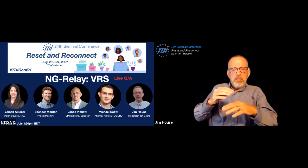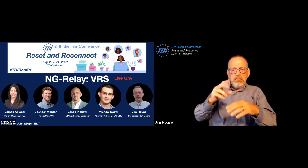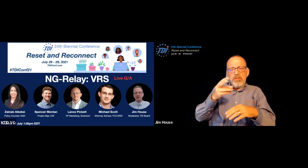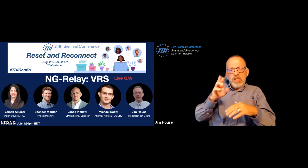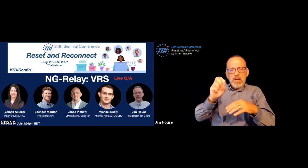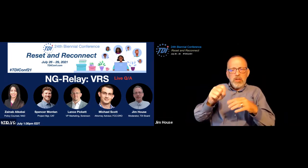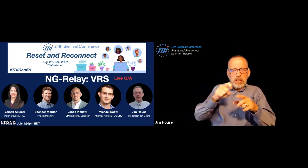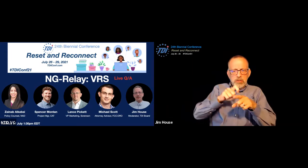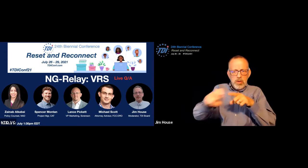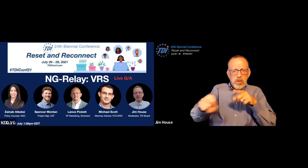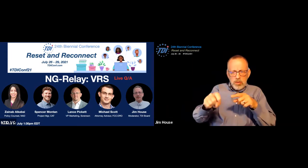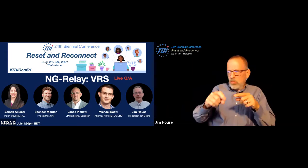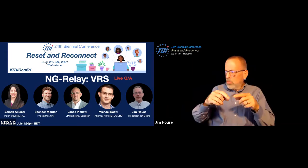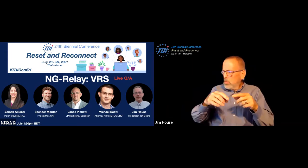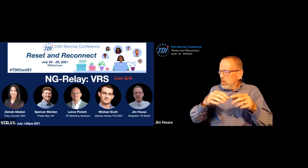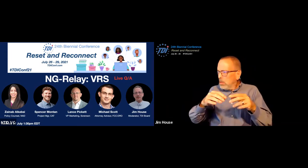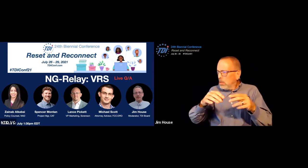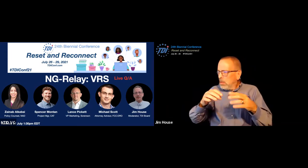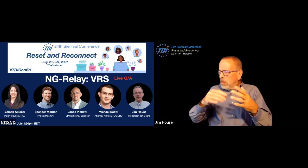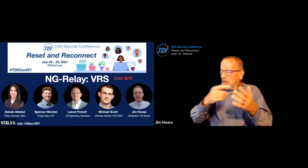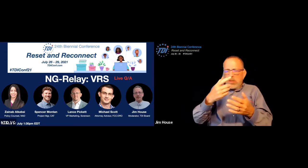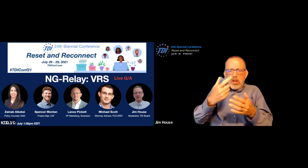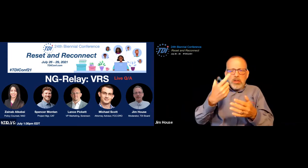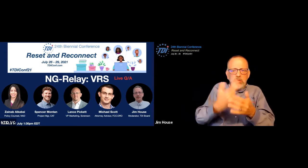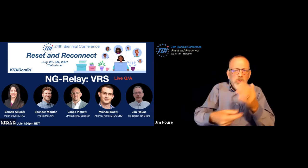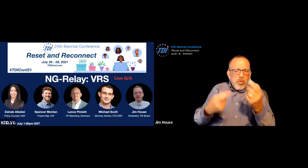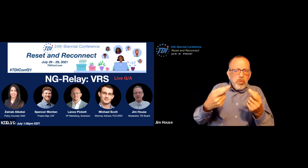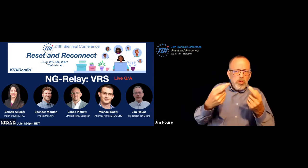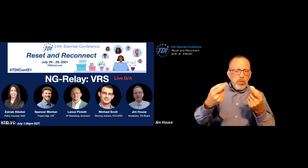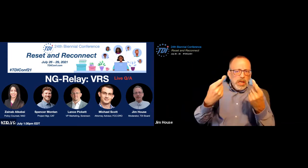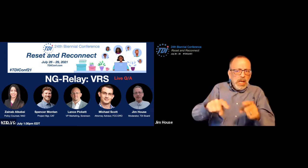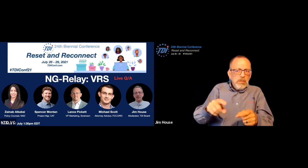deaf interpreter on the VRS call?